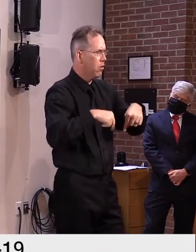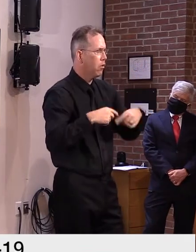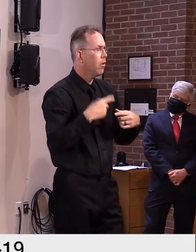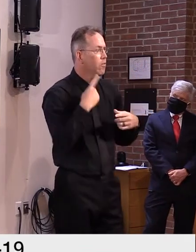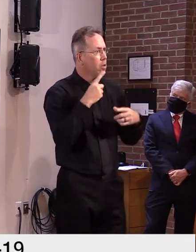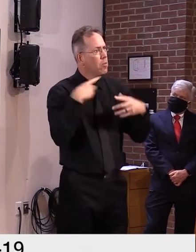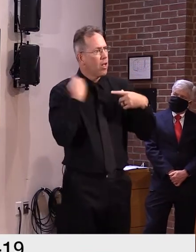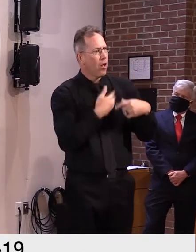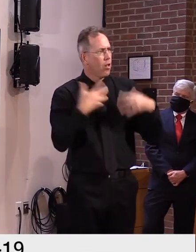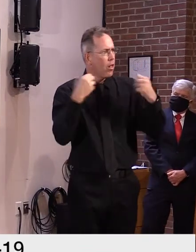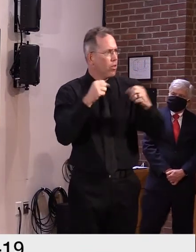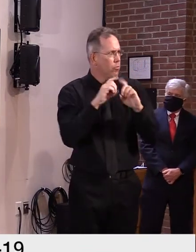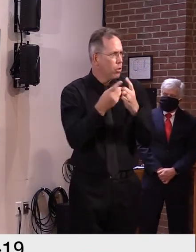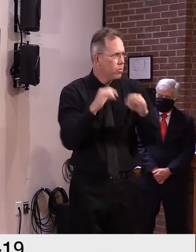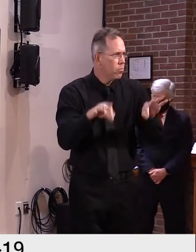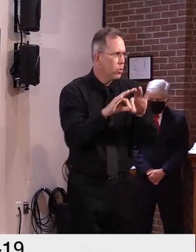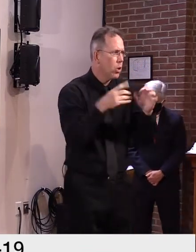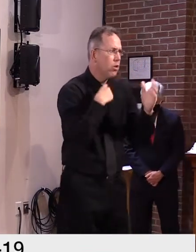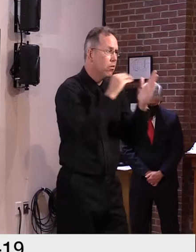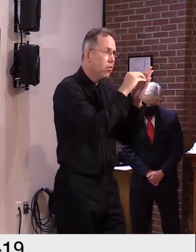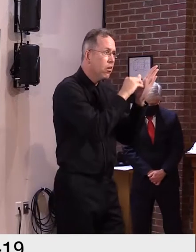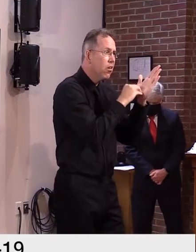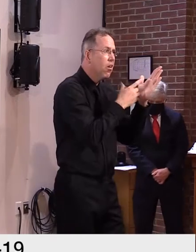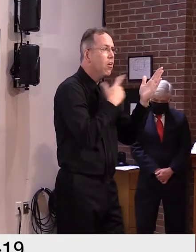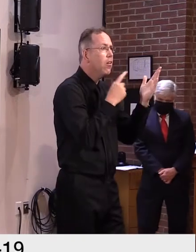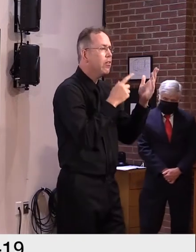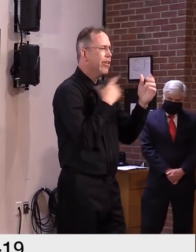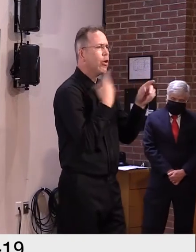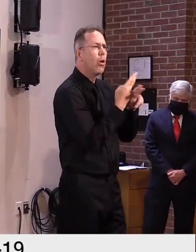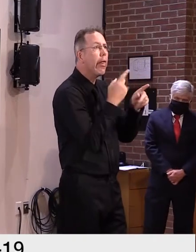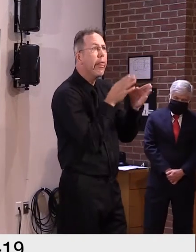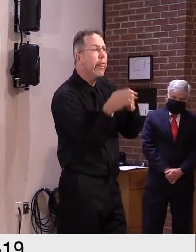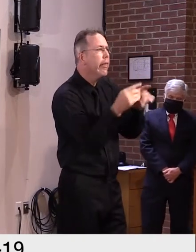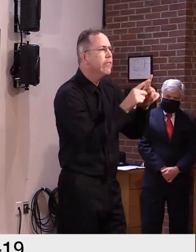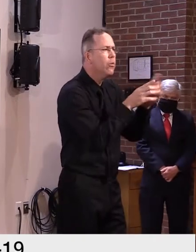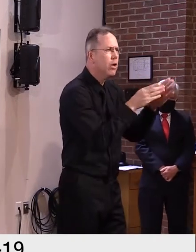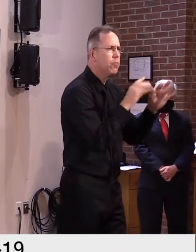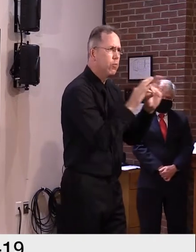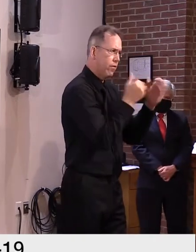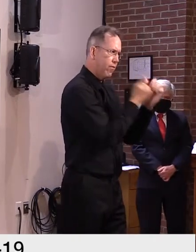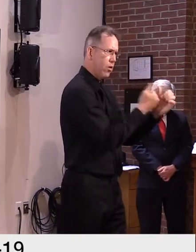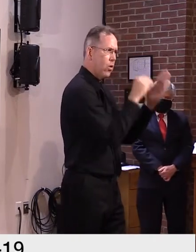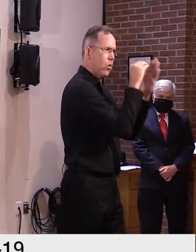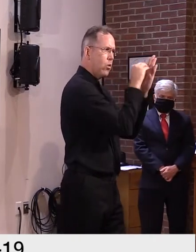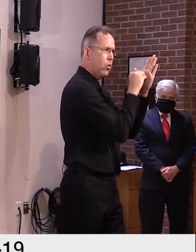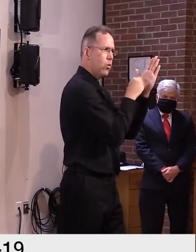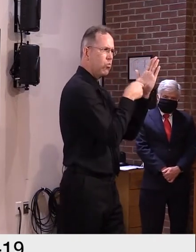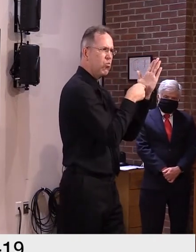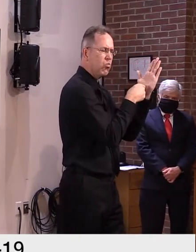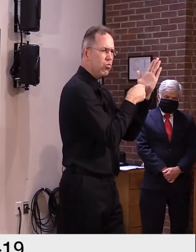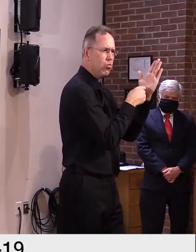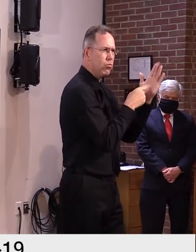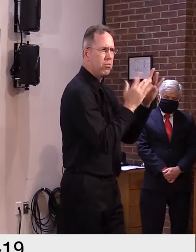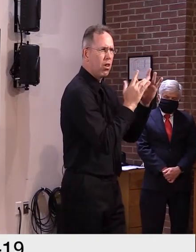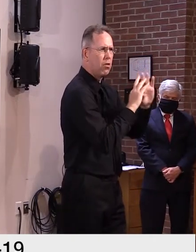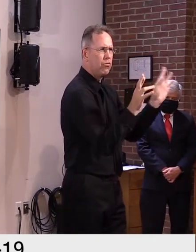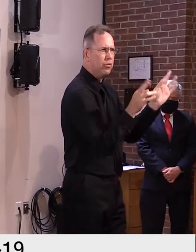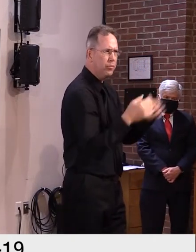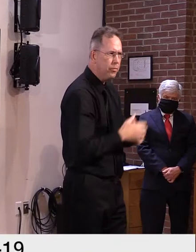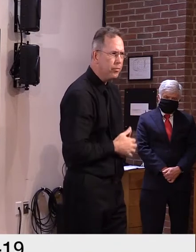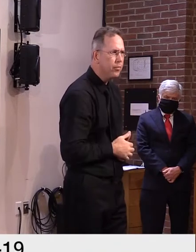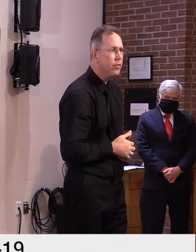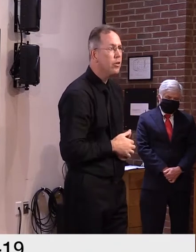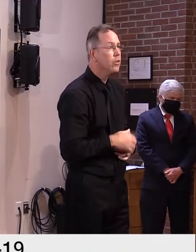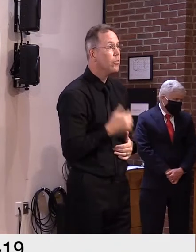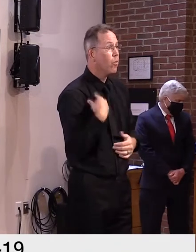individual use purposes for the family of the decedent as well. and for learning